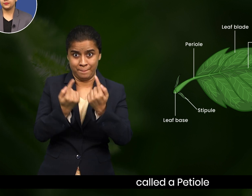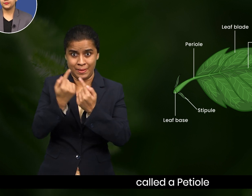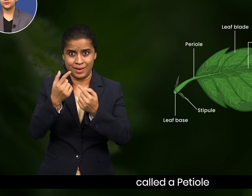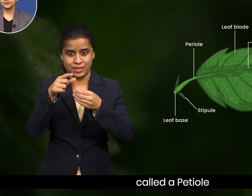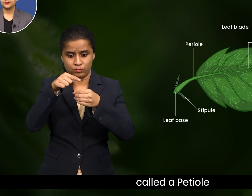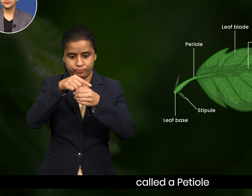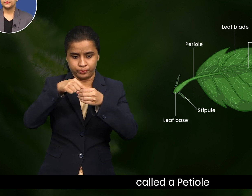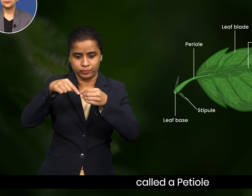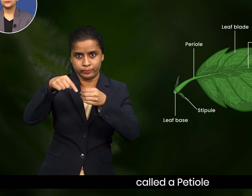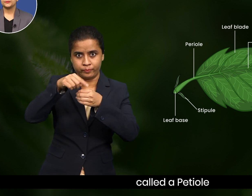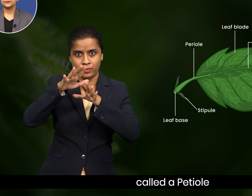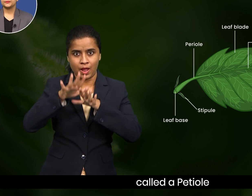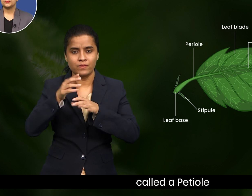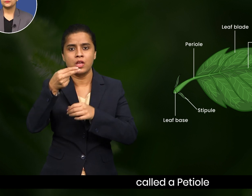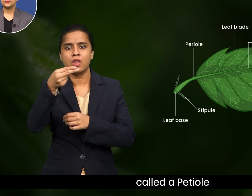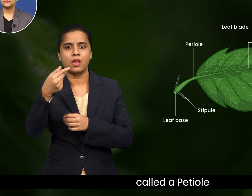petiole.